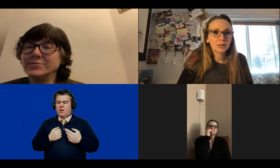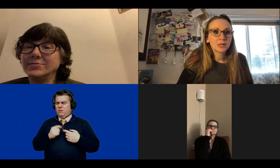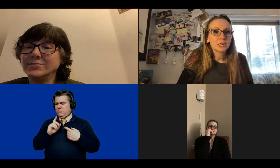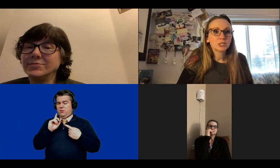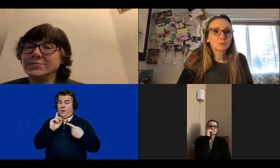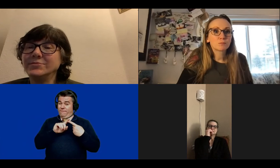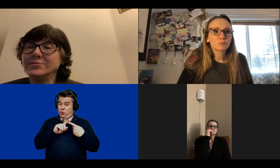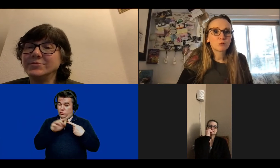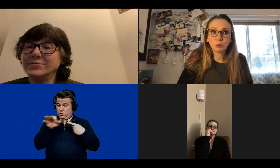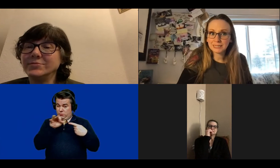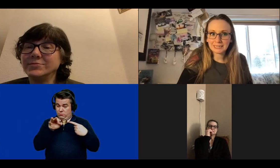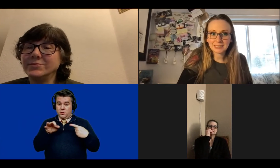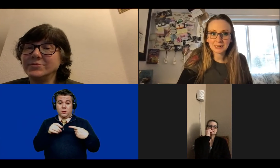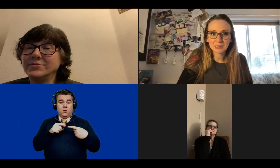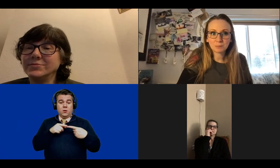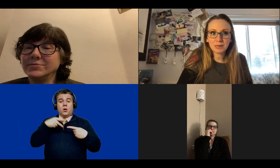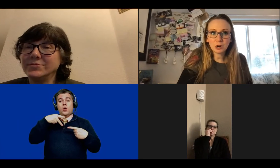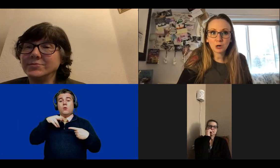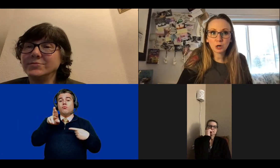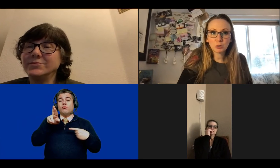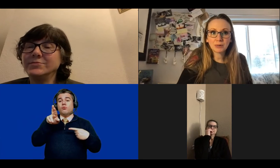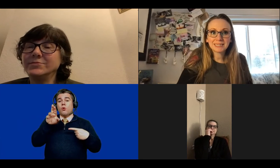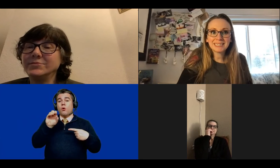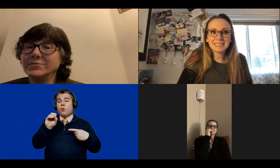about is protease. It's